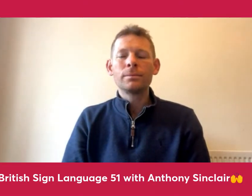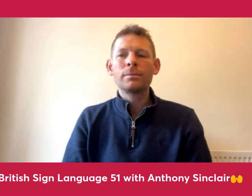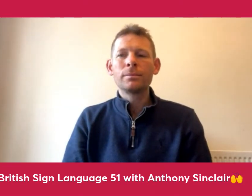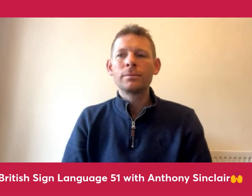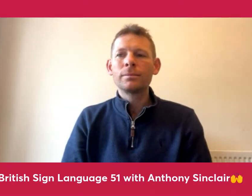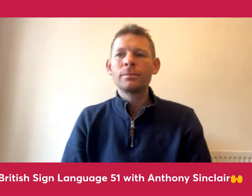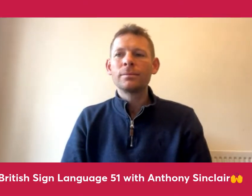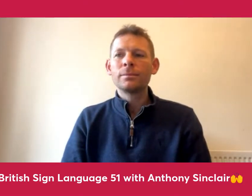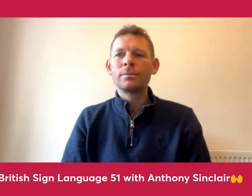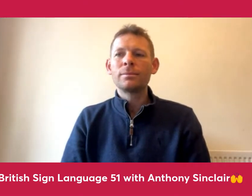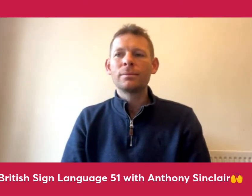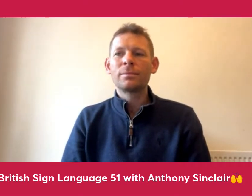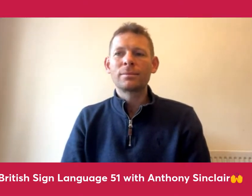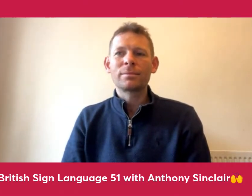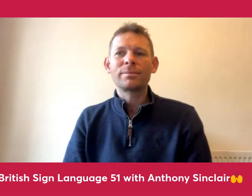know.